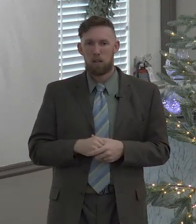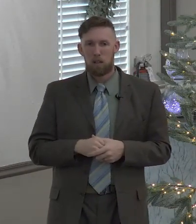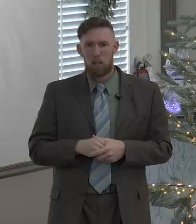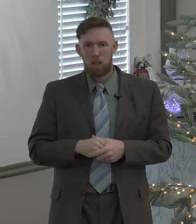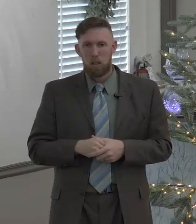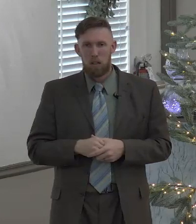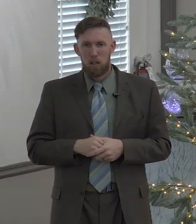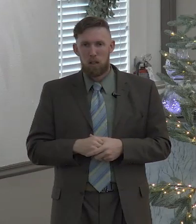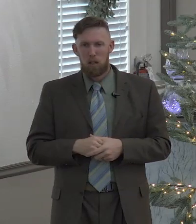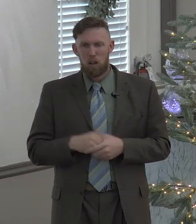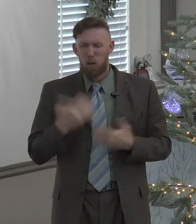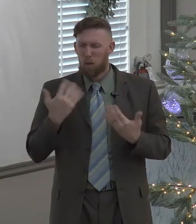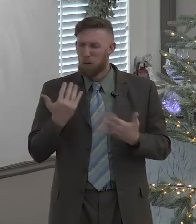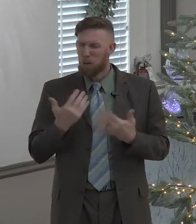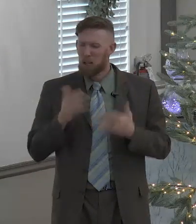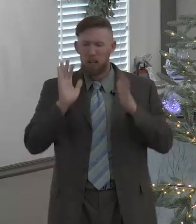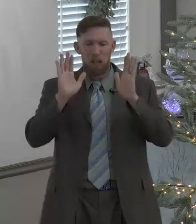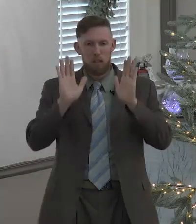Wow.